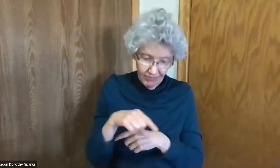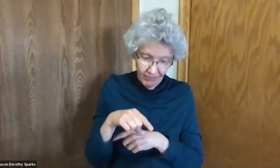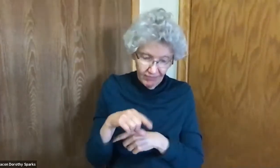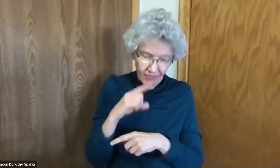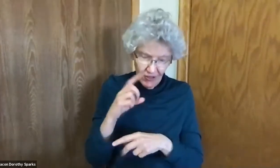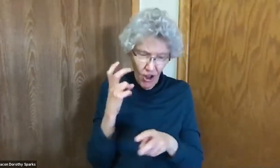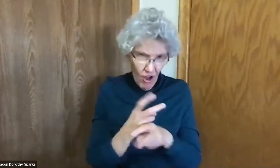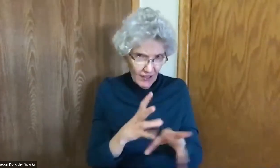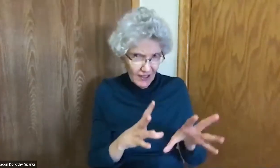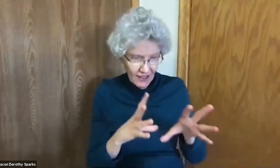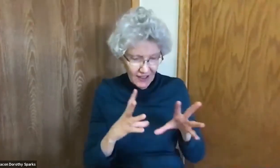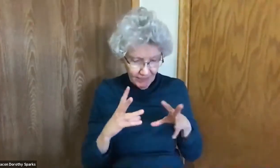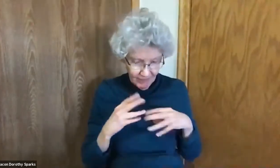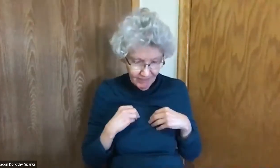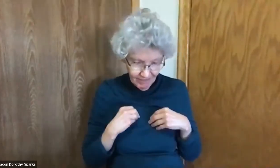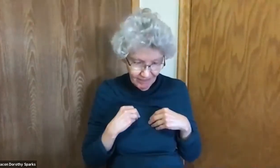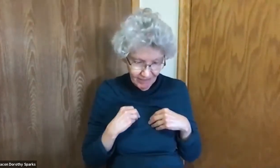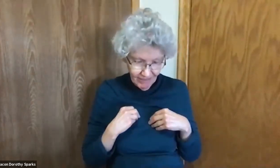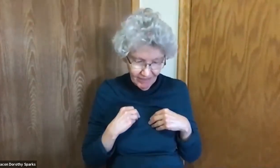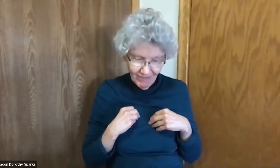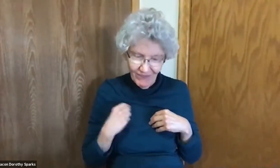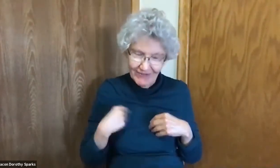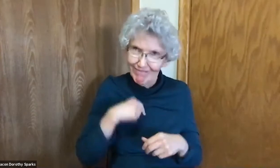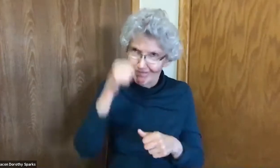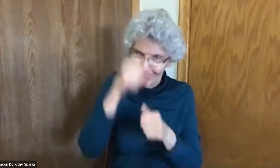These words are still hard to accept.